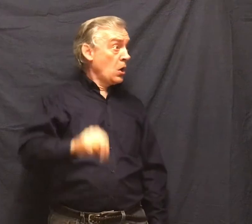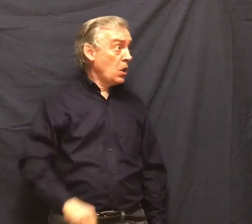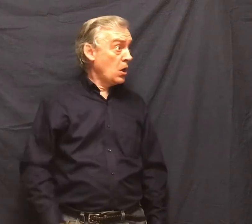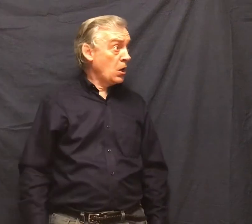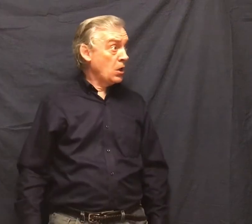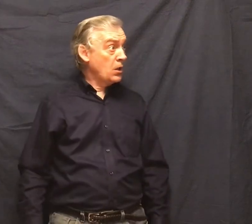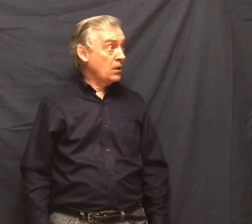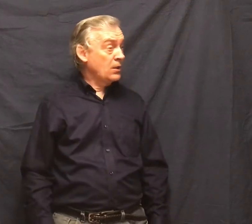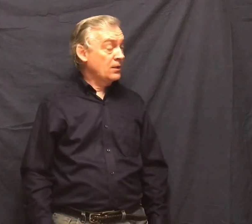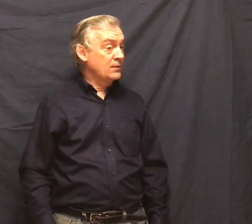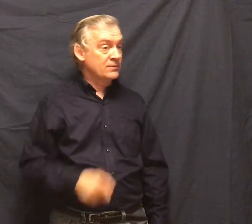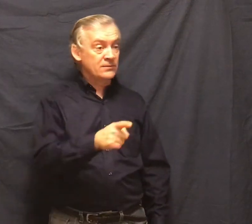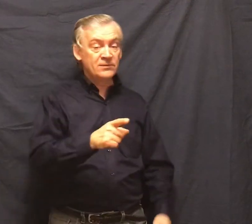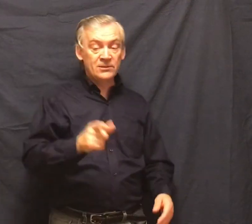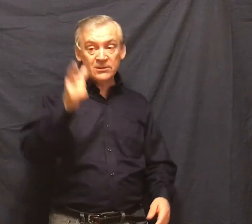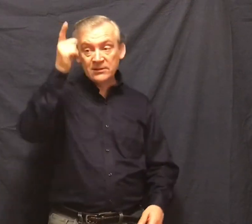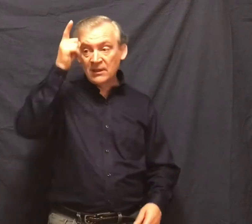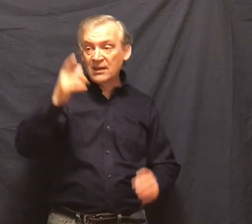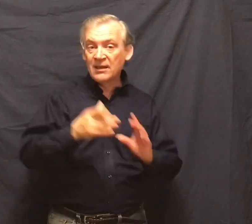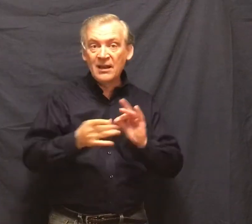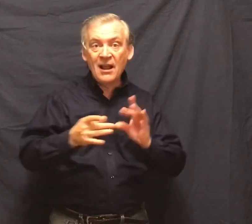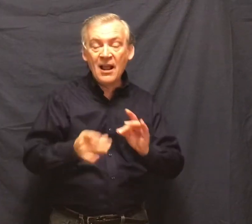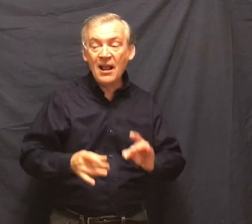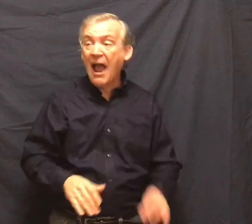It's George, Lenny cried.